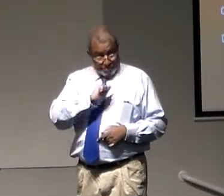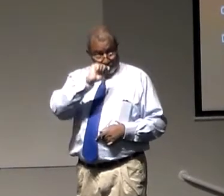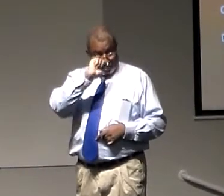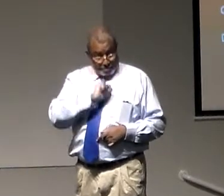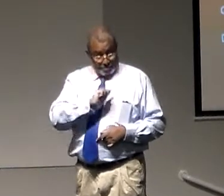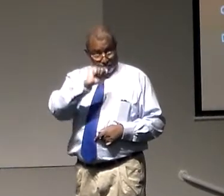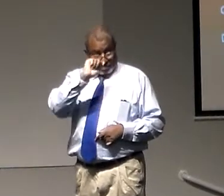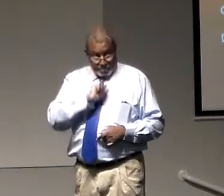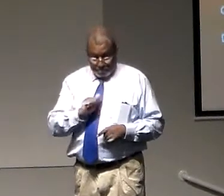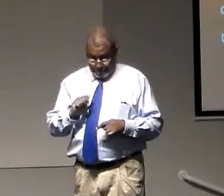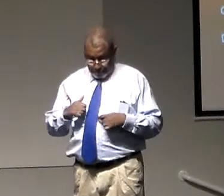And so I'm